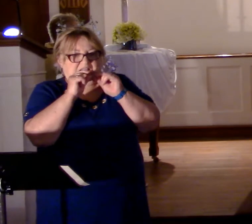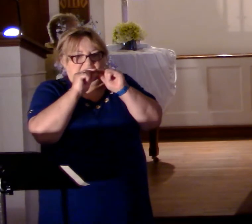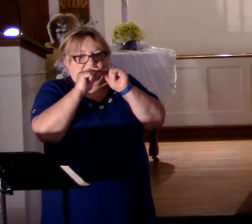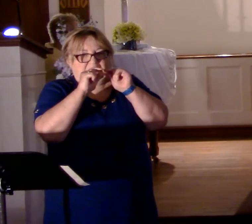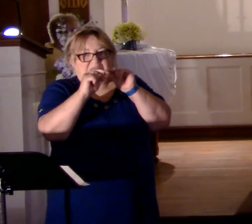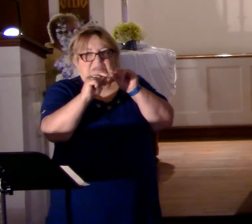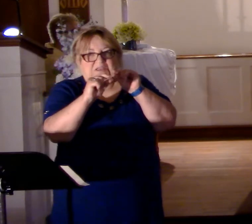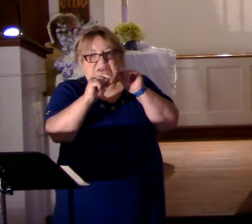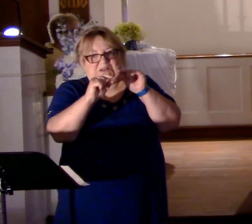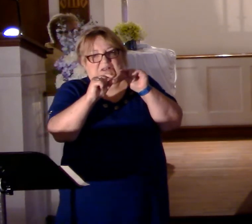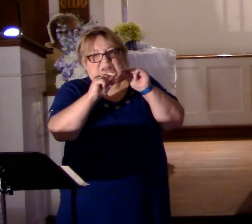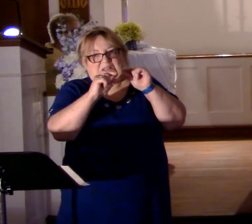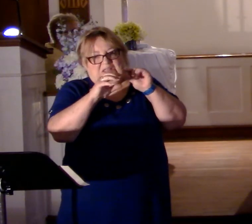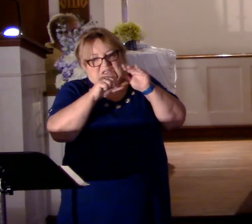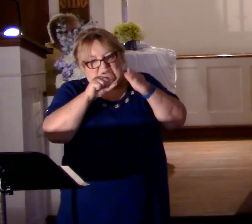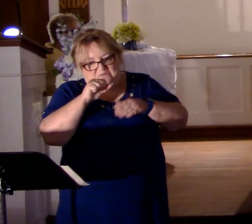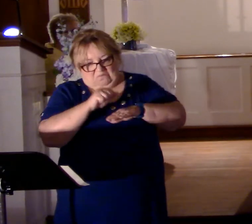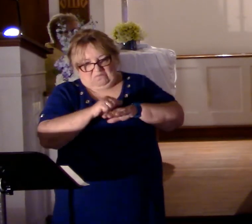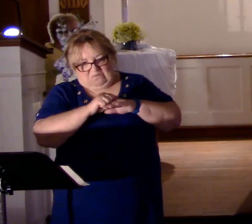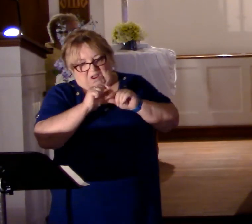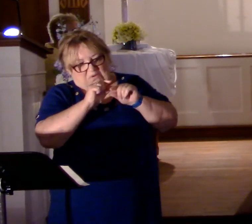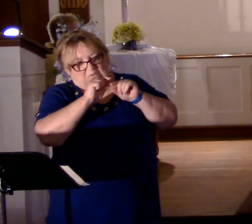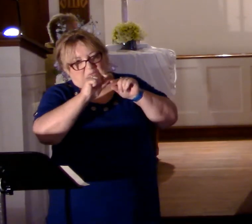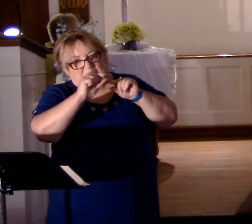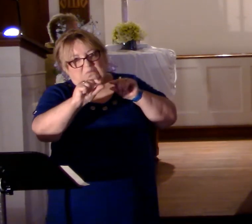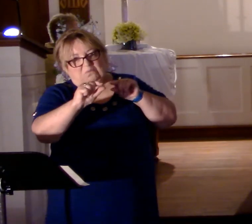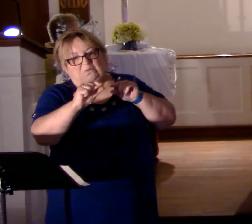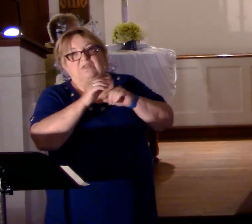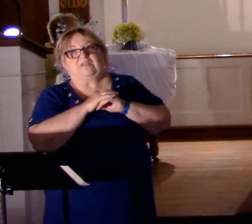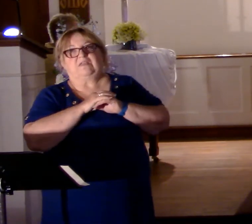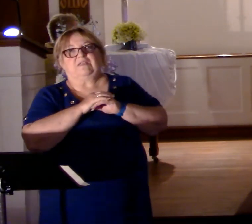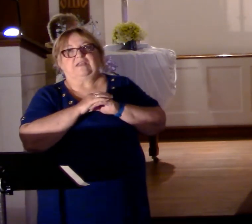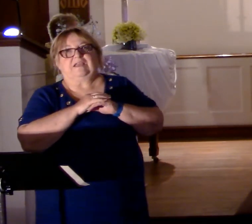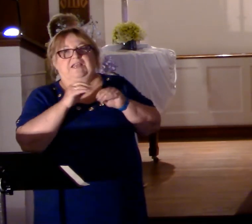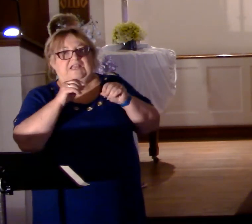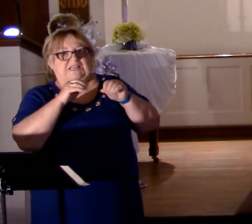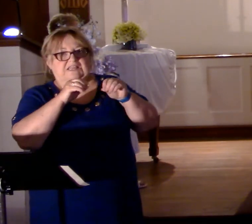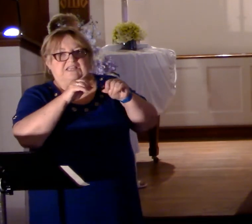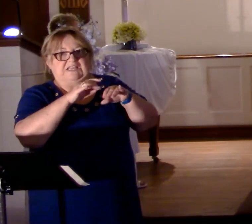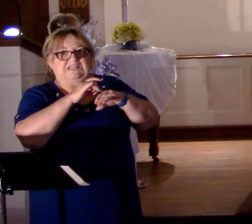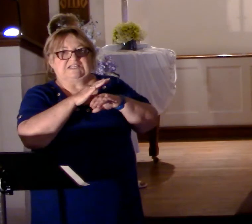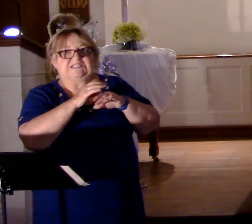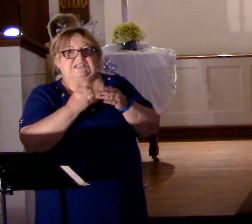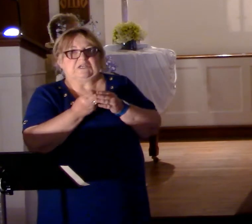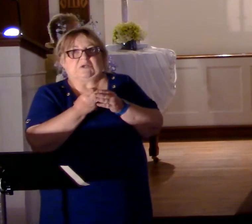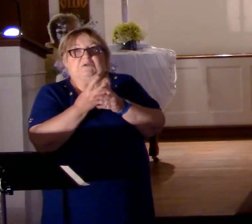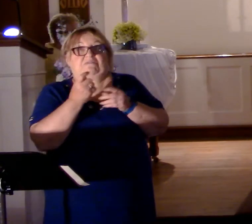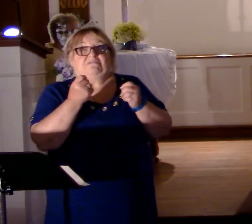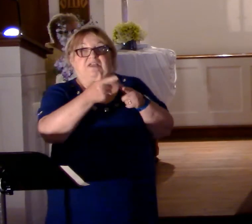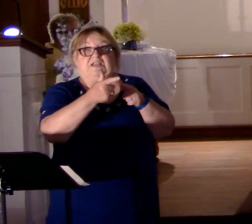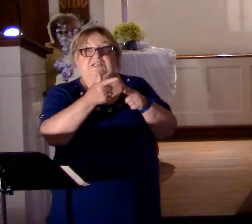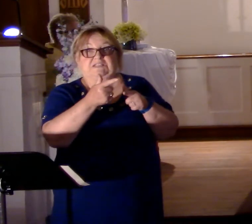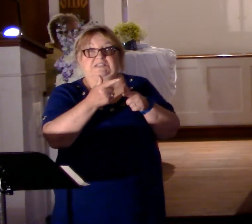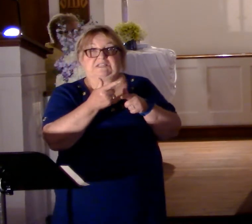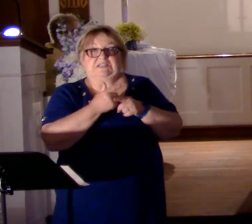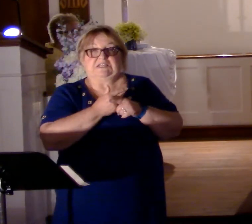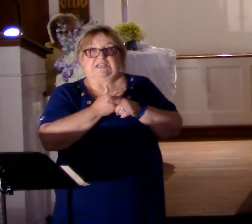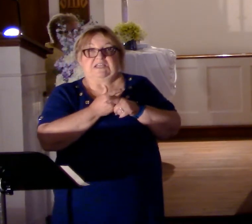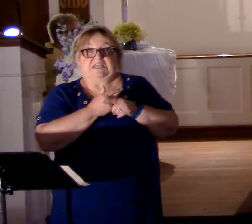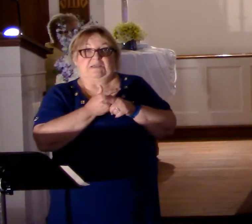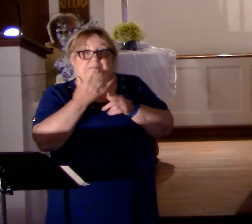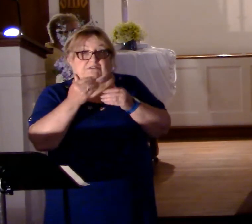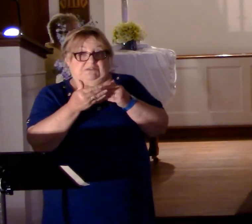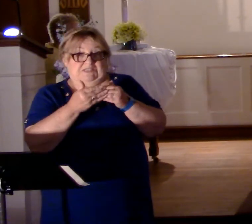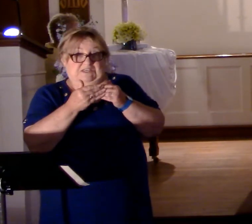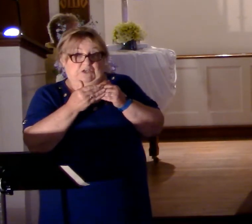layer of soil over a rocky ledge. The seed germinated quickly because it was near